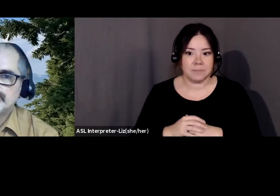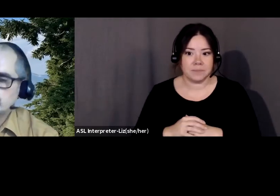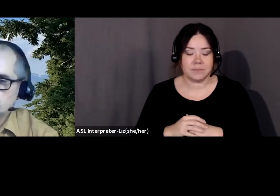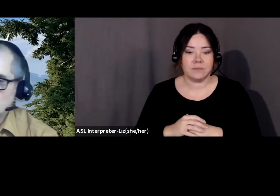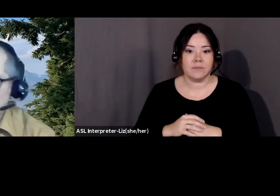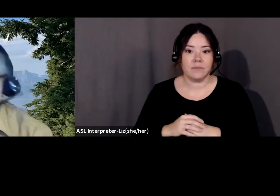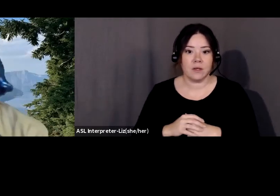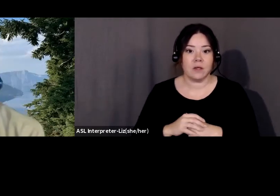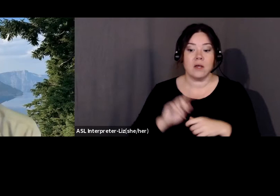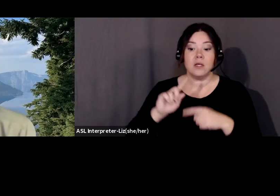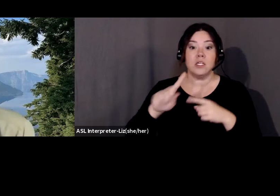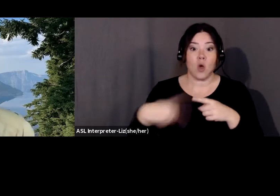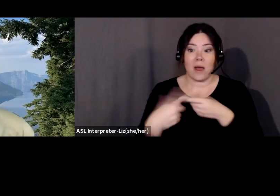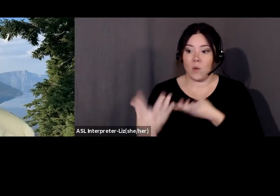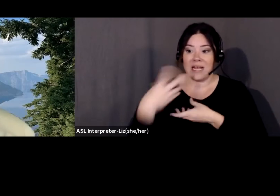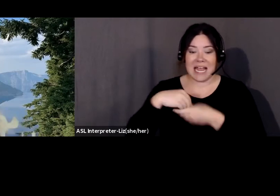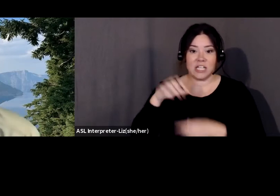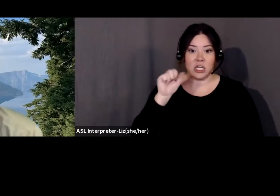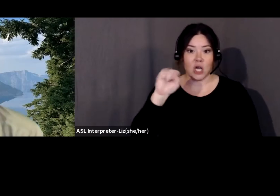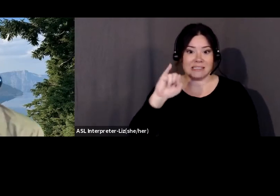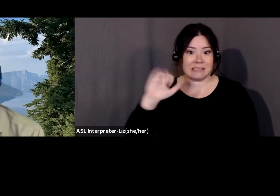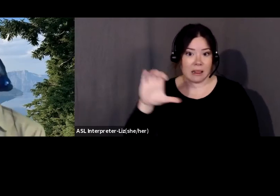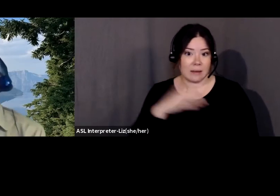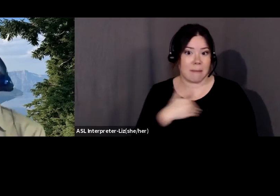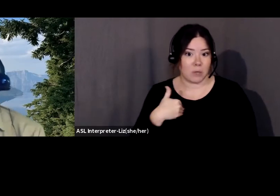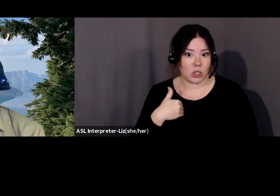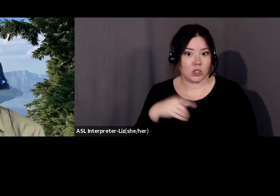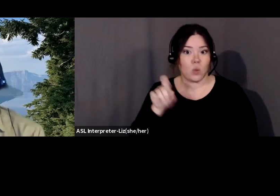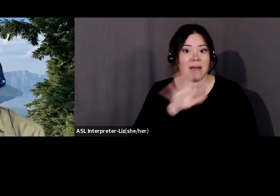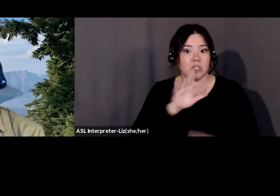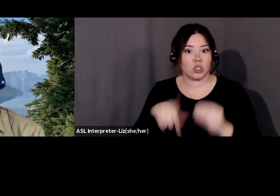members, we have to discuss issues of bias,